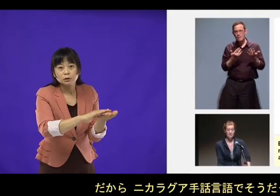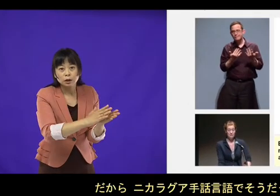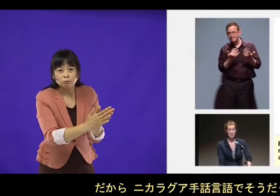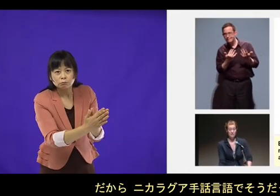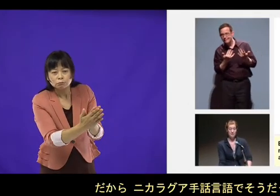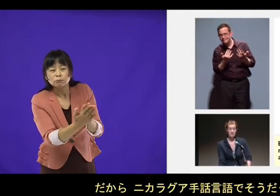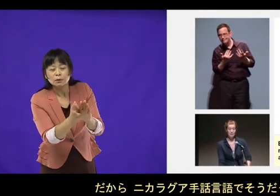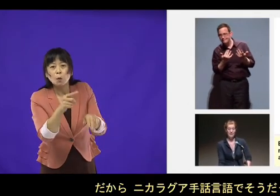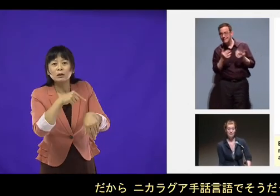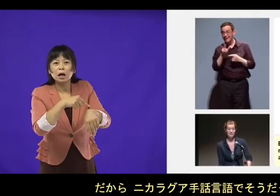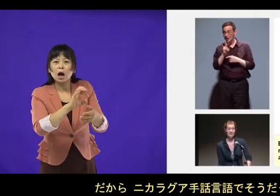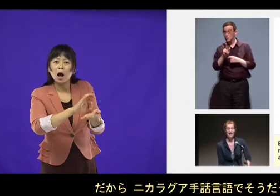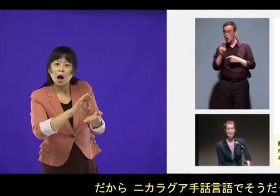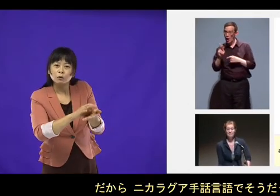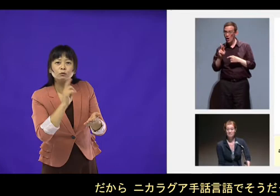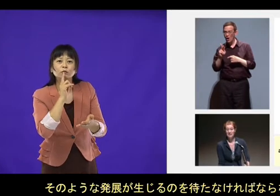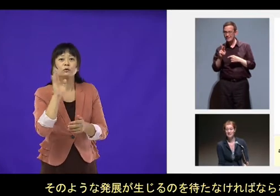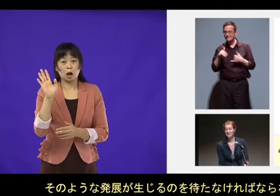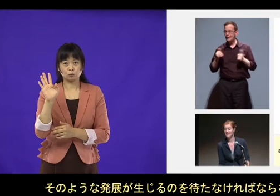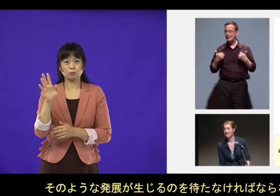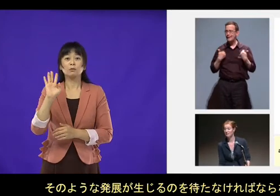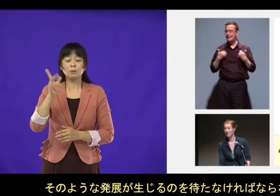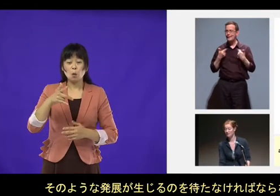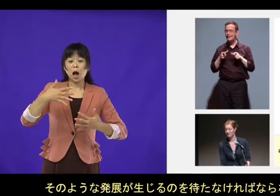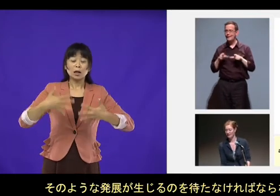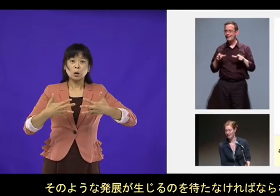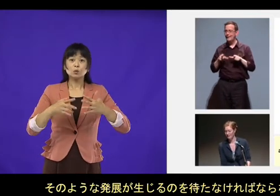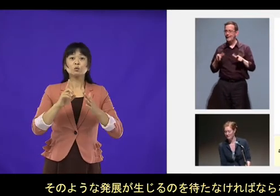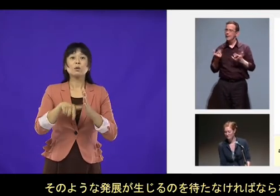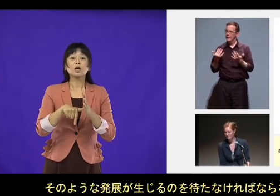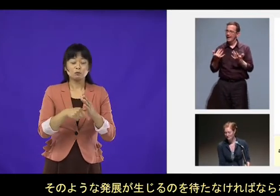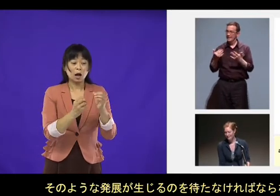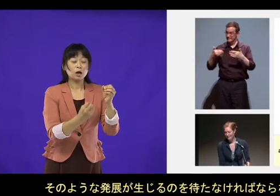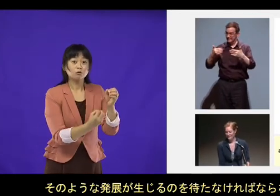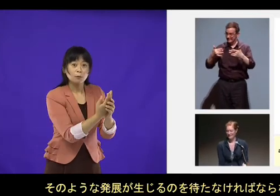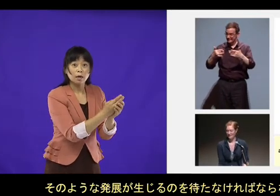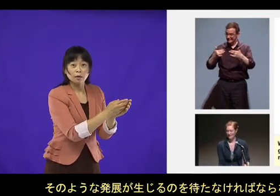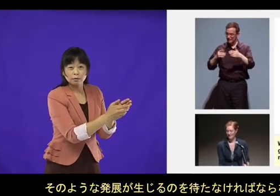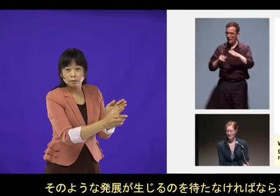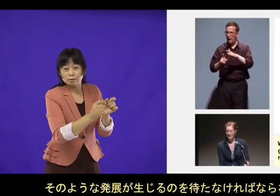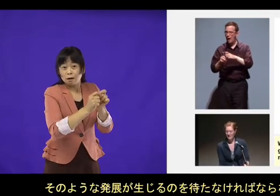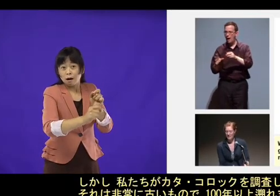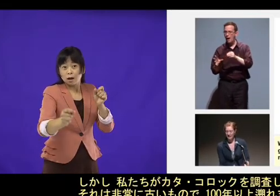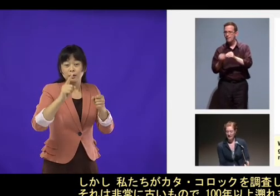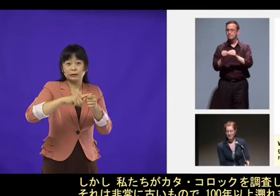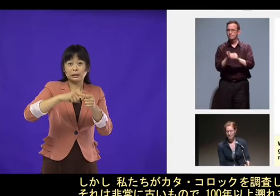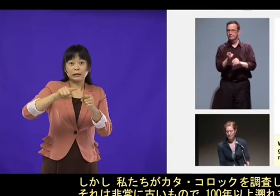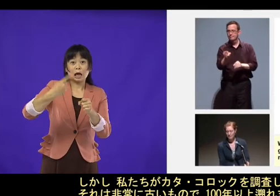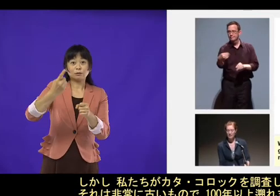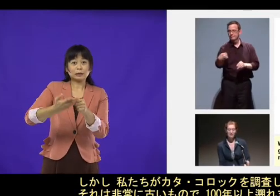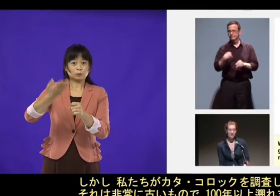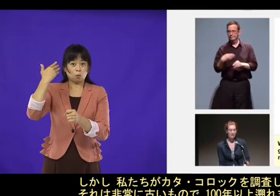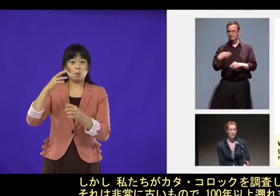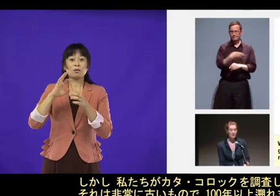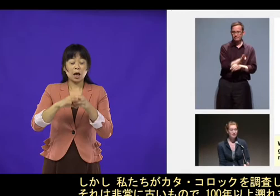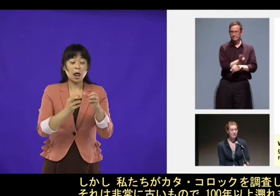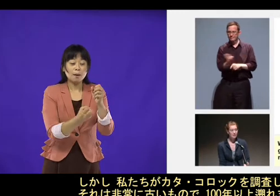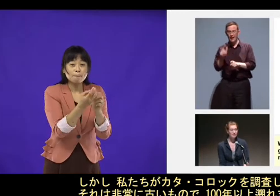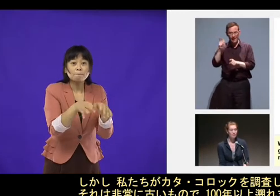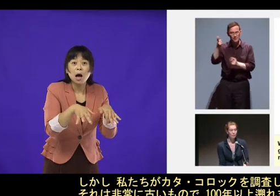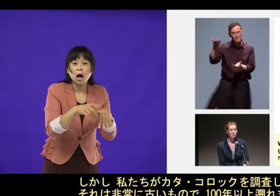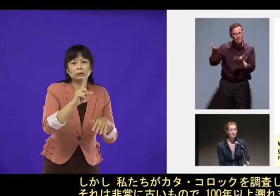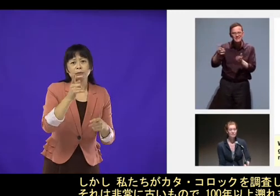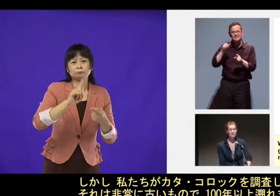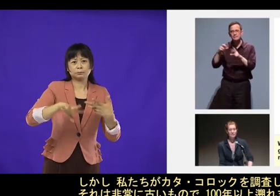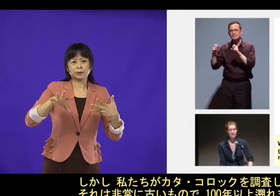it's just, you know, we just have to wait for it to happen, as it did in Nicaraguan sign language. But actually, when we look at Katakalok, it's